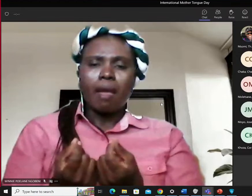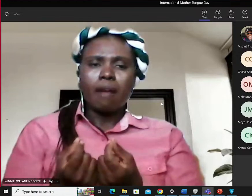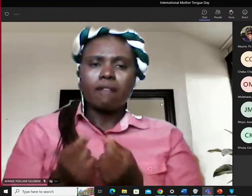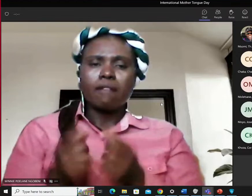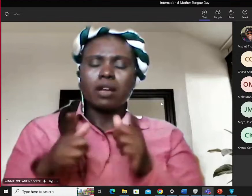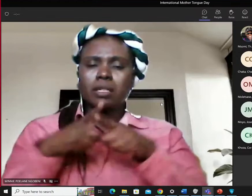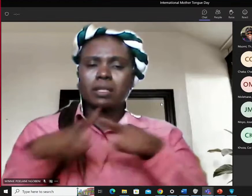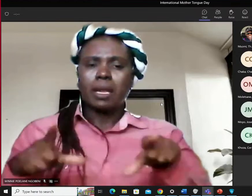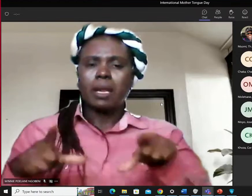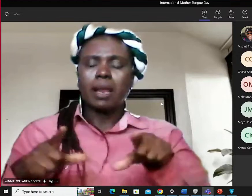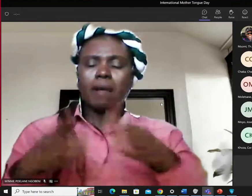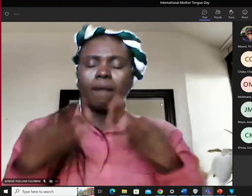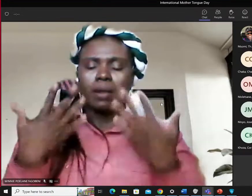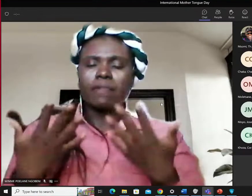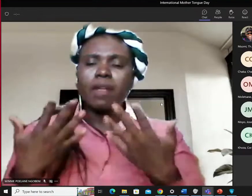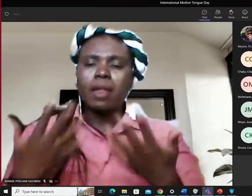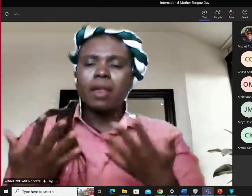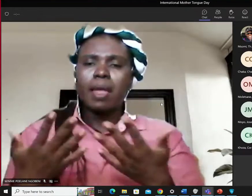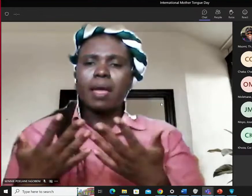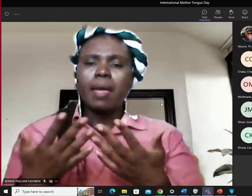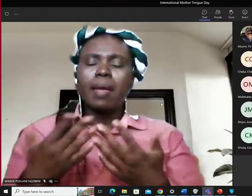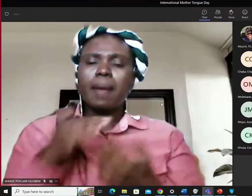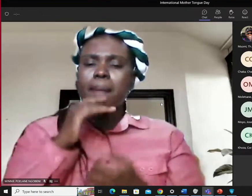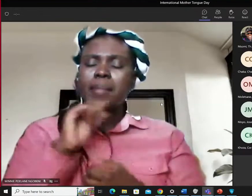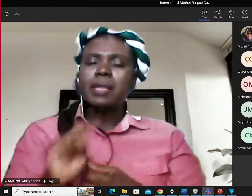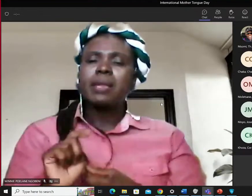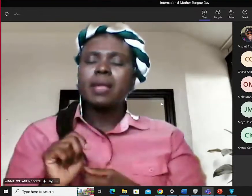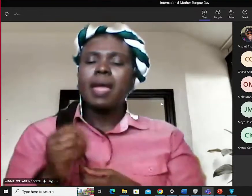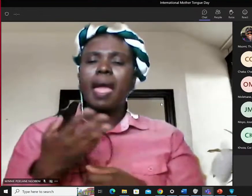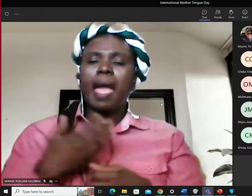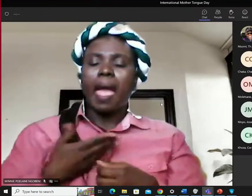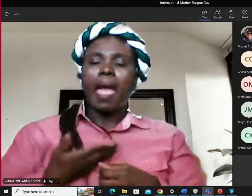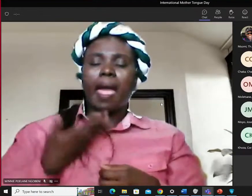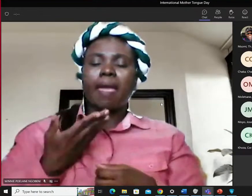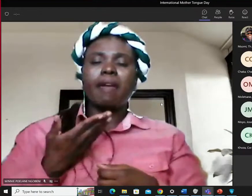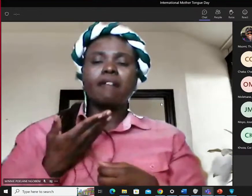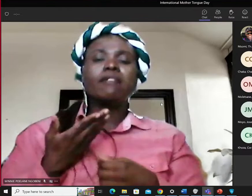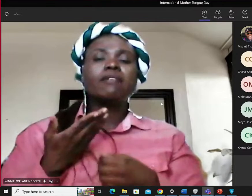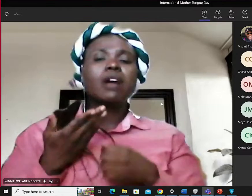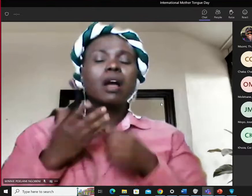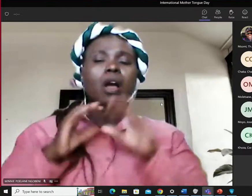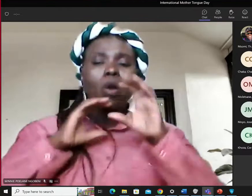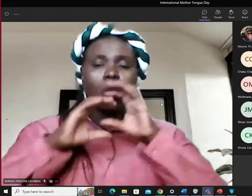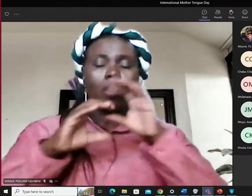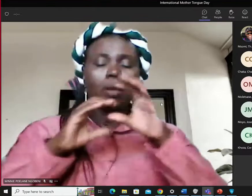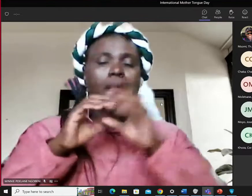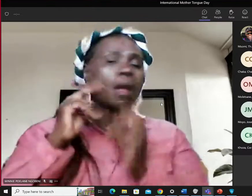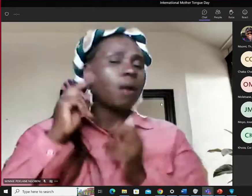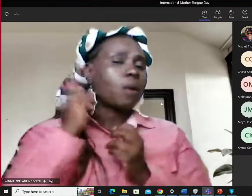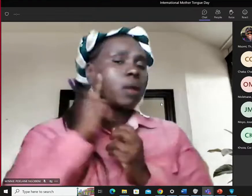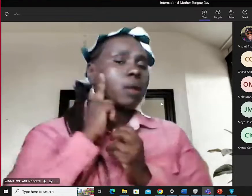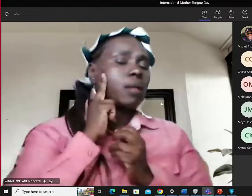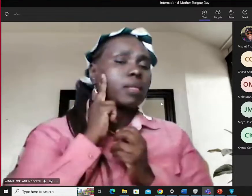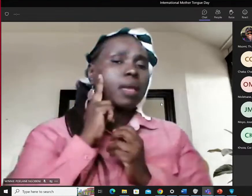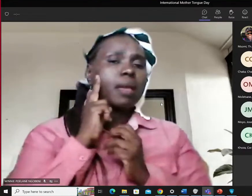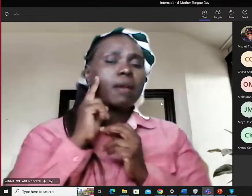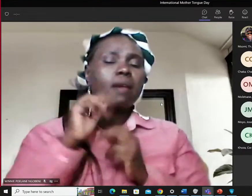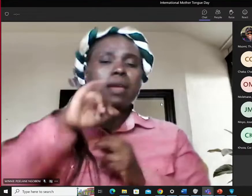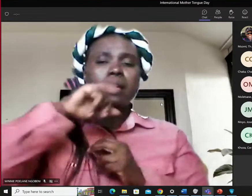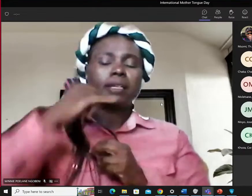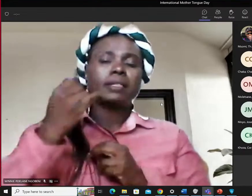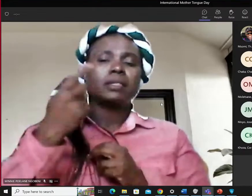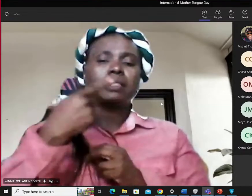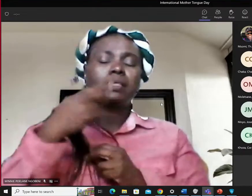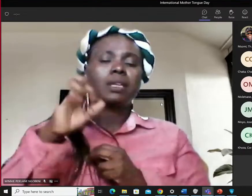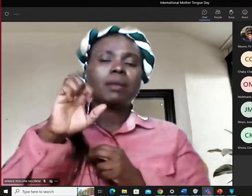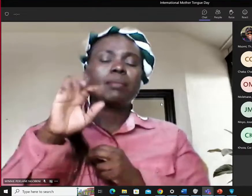only as a means of communication with the deaf, and German-born Samuel Heinecke